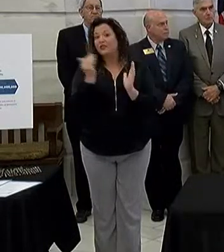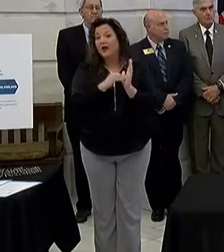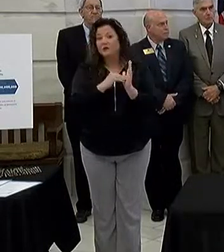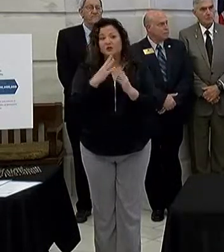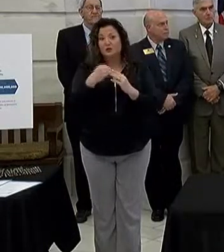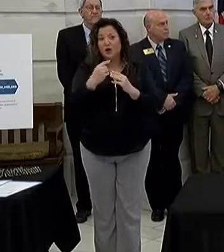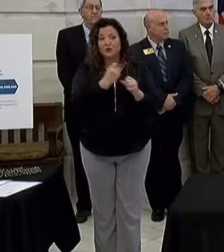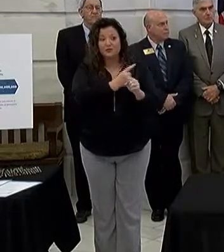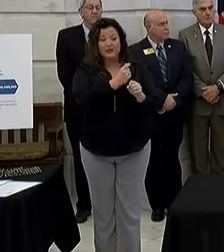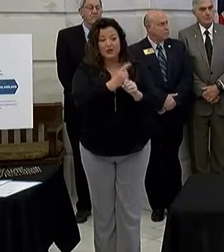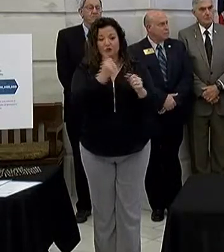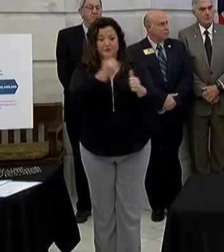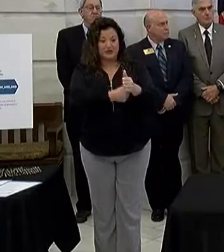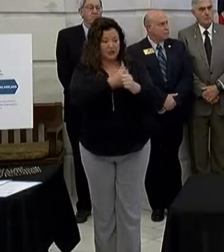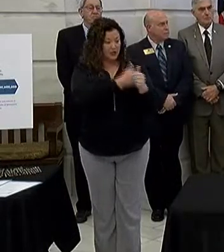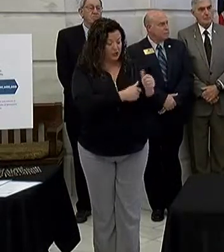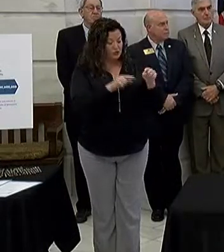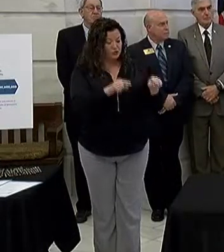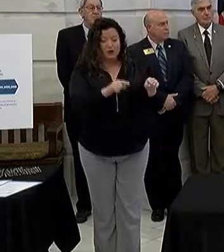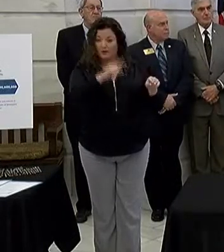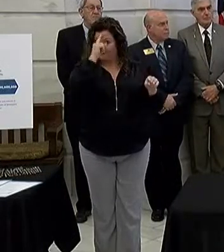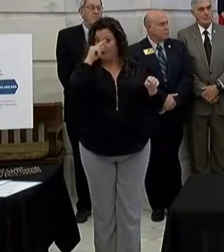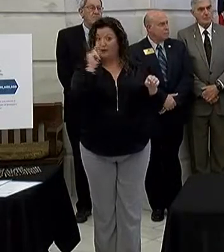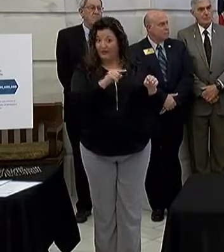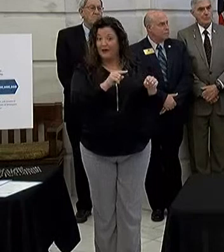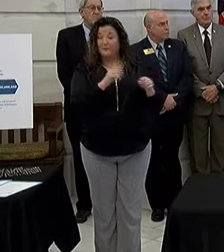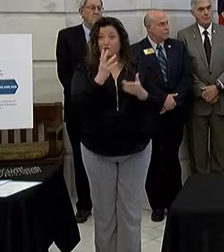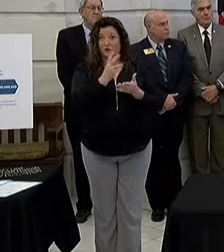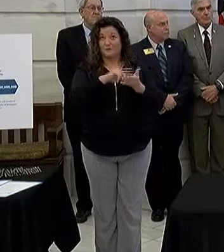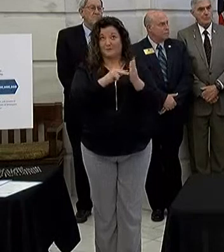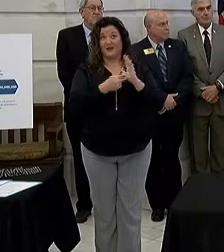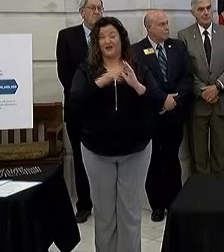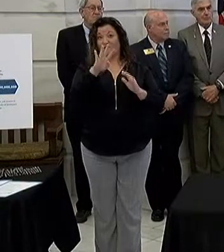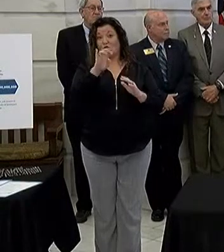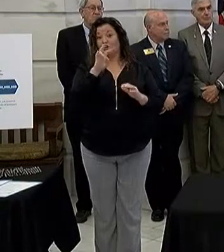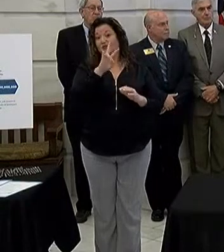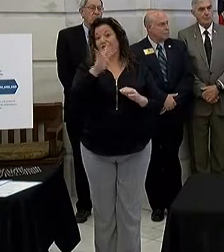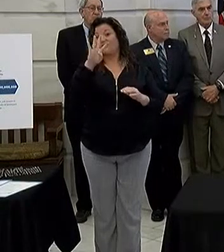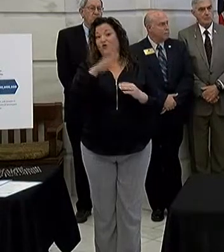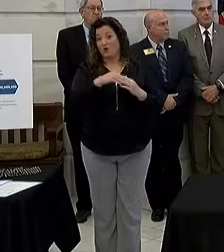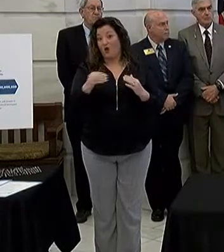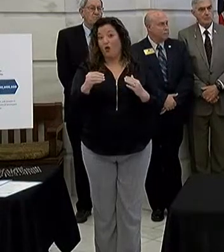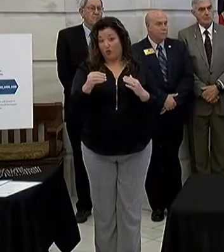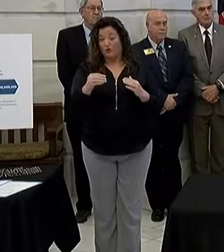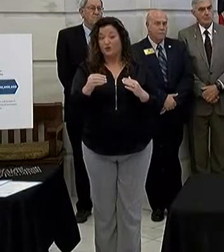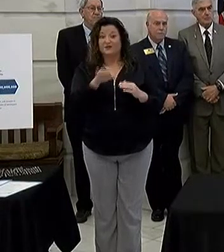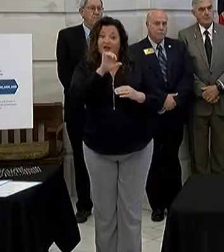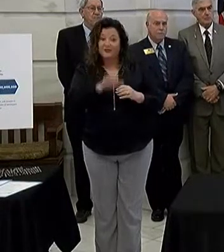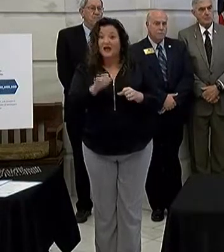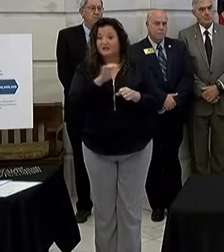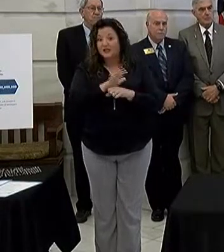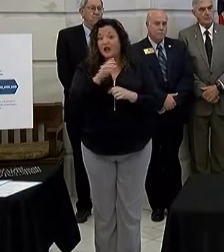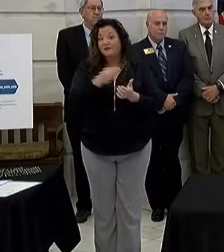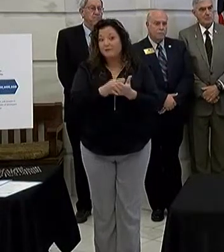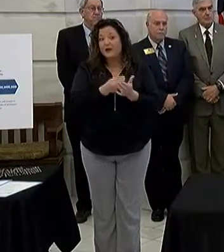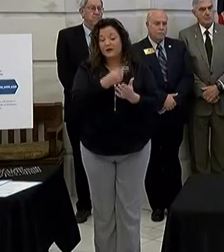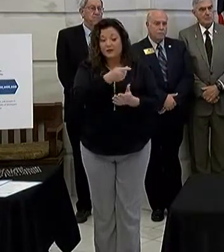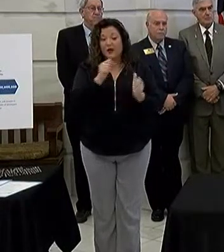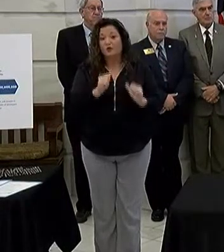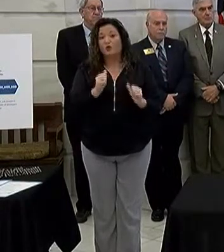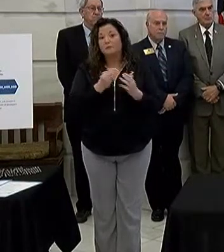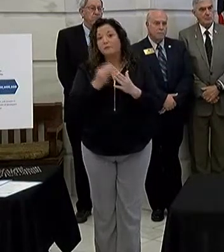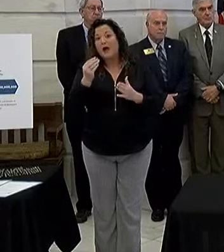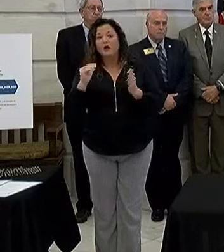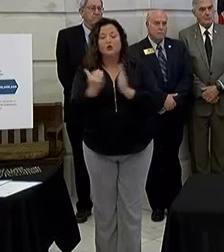$42,000 a year each, that to them will mean $474, enough money that they can buy a new set